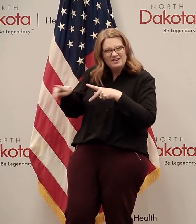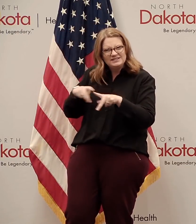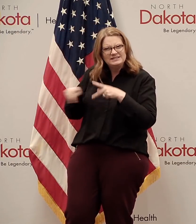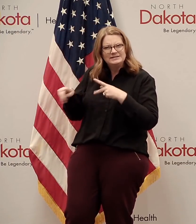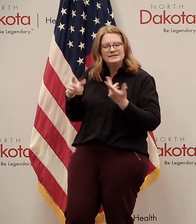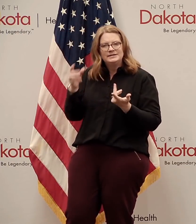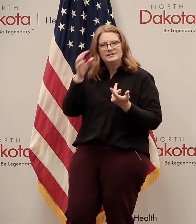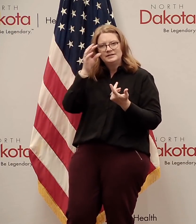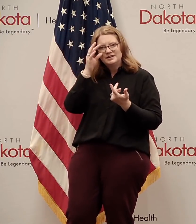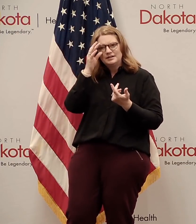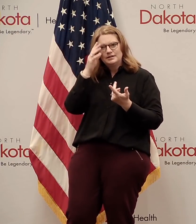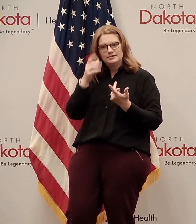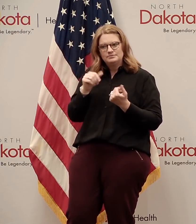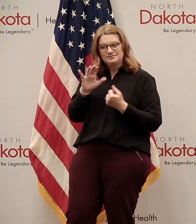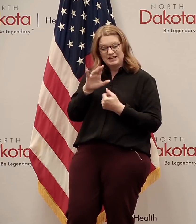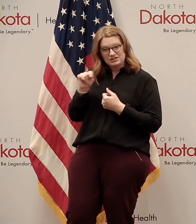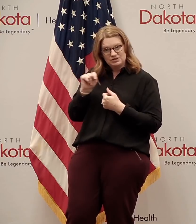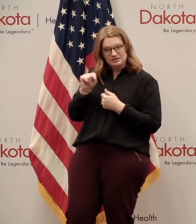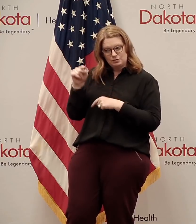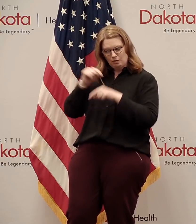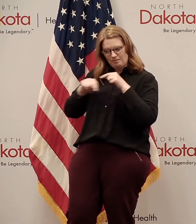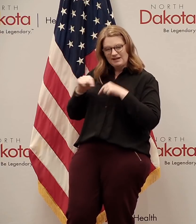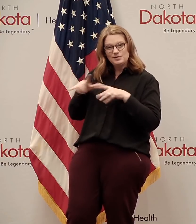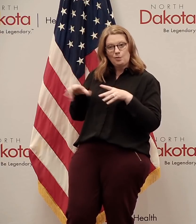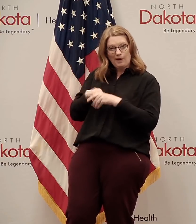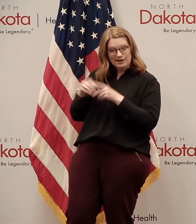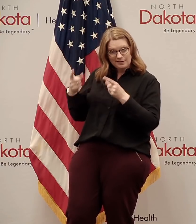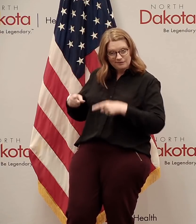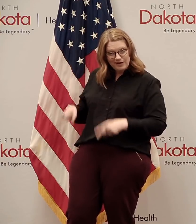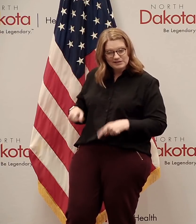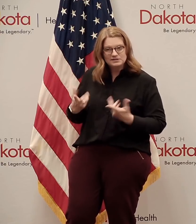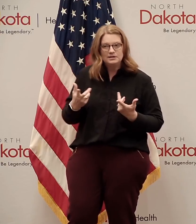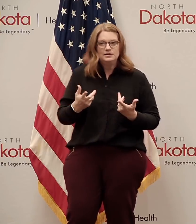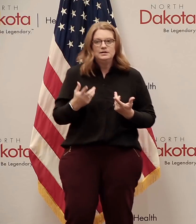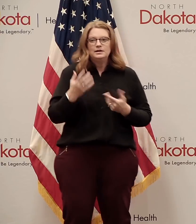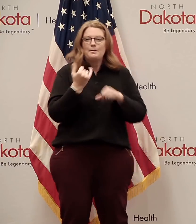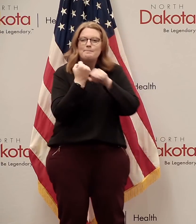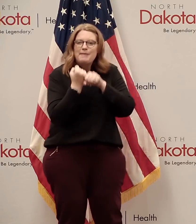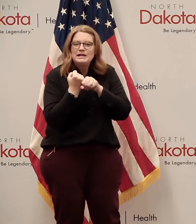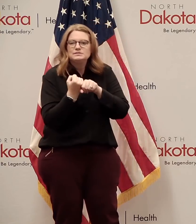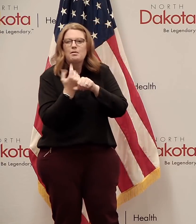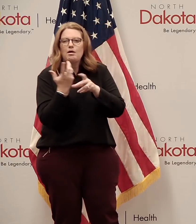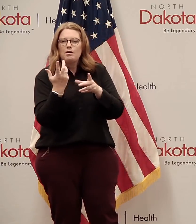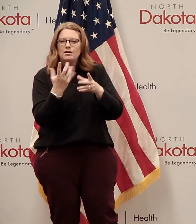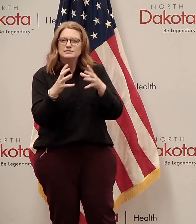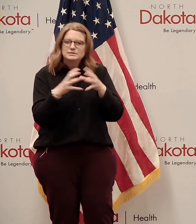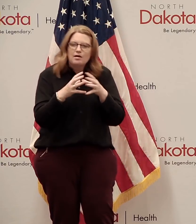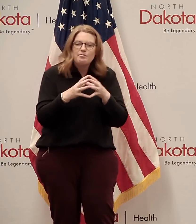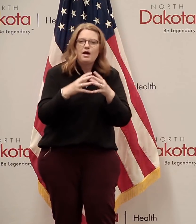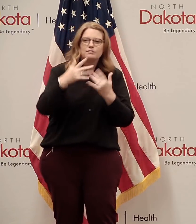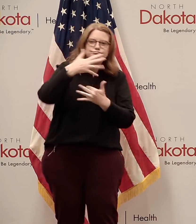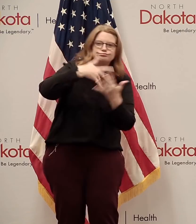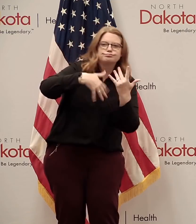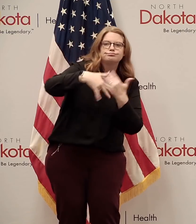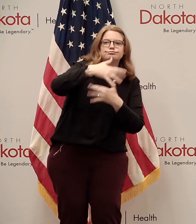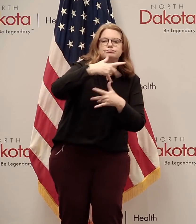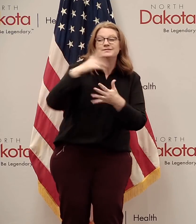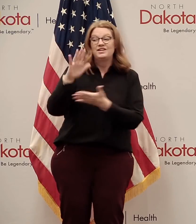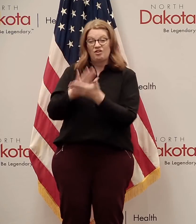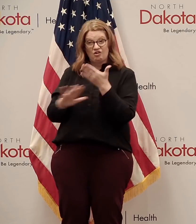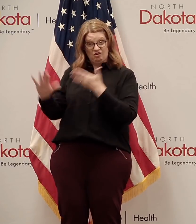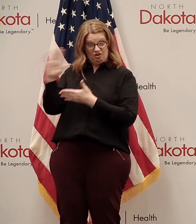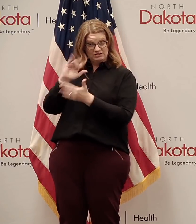have been where we've had contact tracing going back to wedding events, socializing around baseball, softball, other sports, college